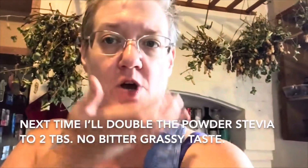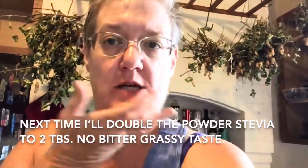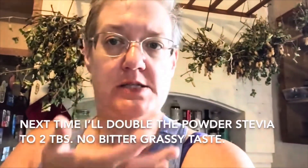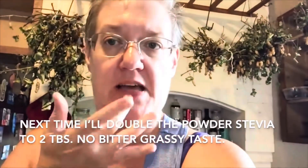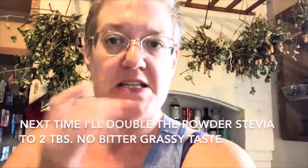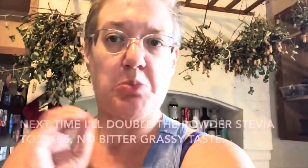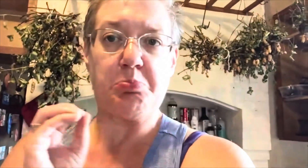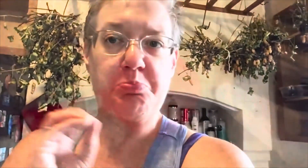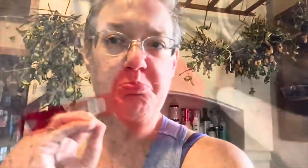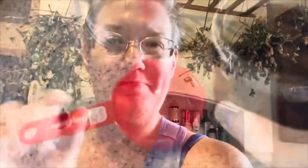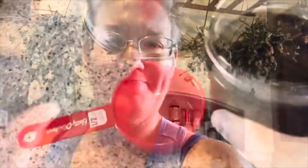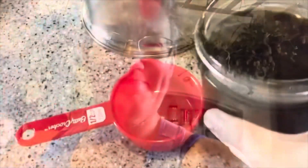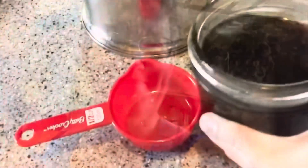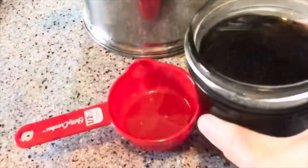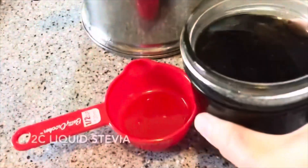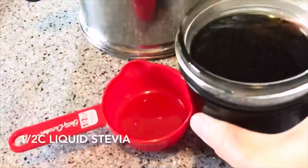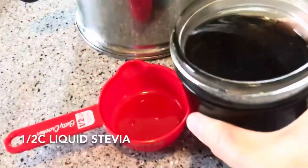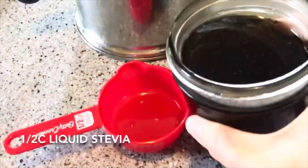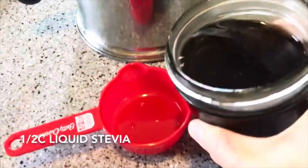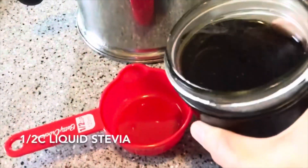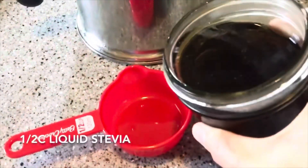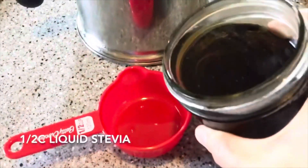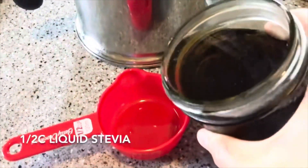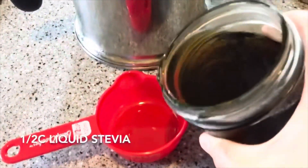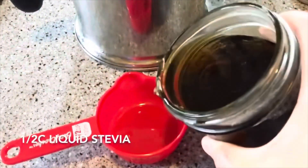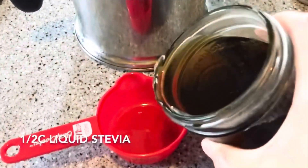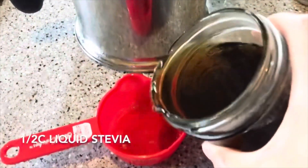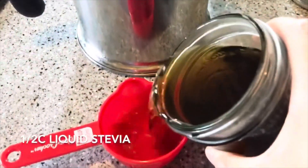good. There's no bitter grass taste.